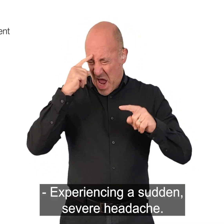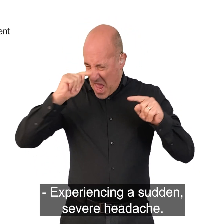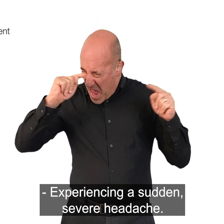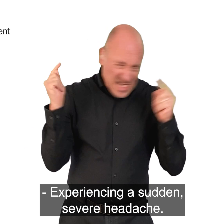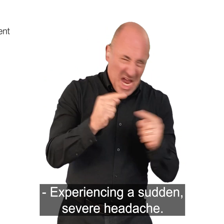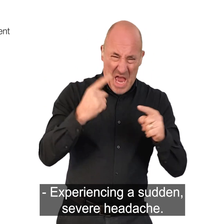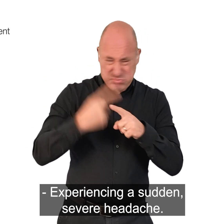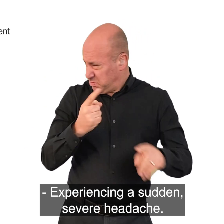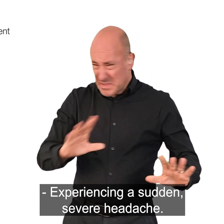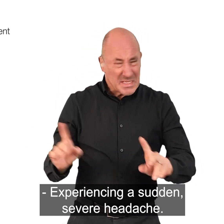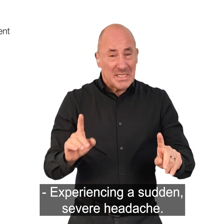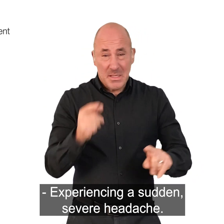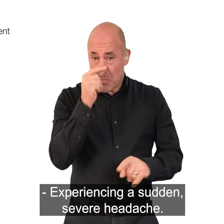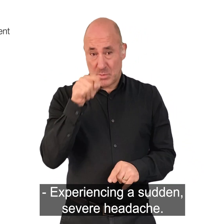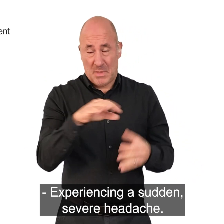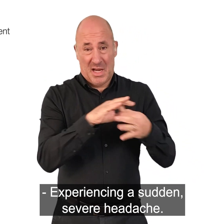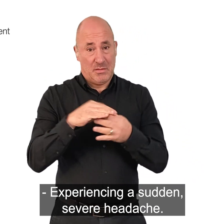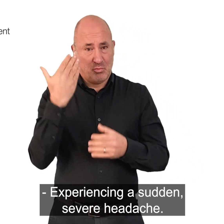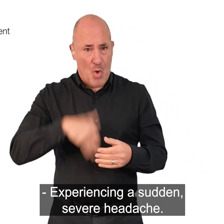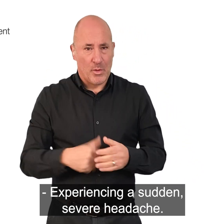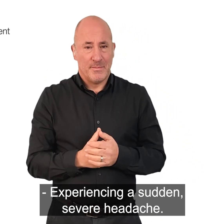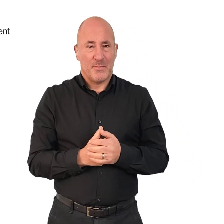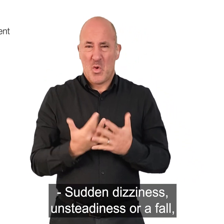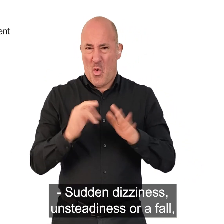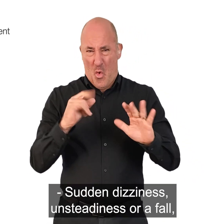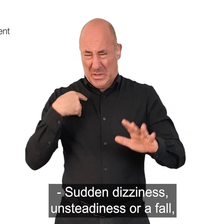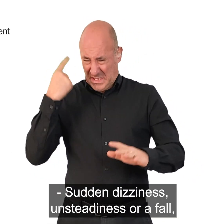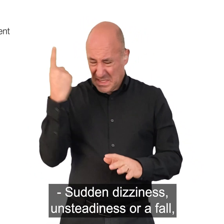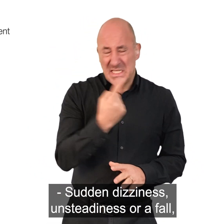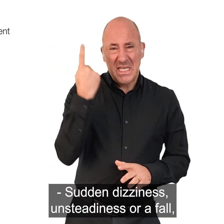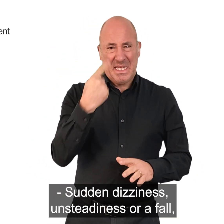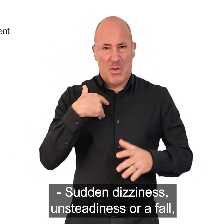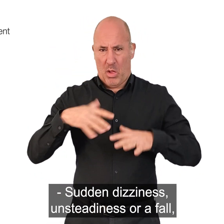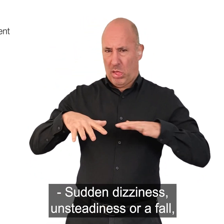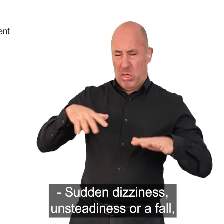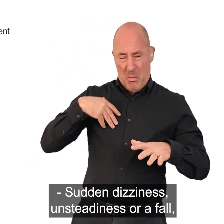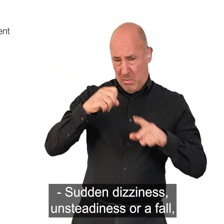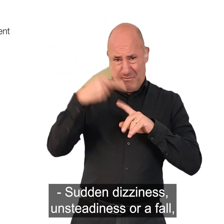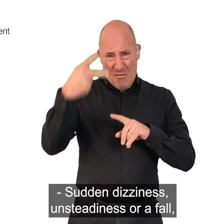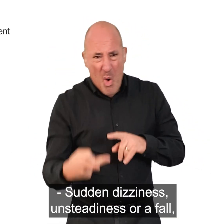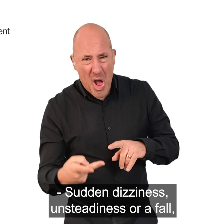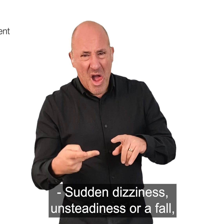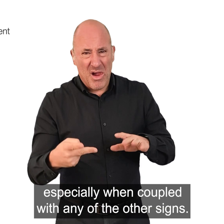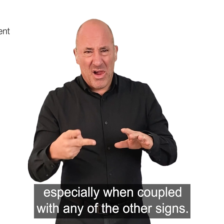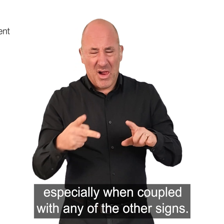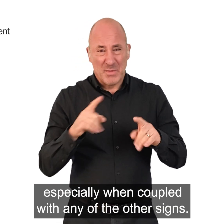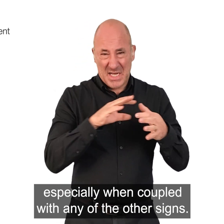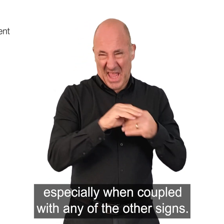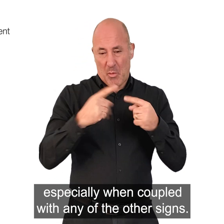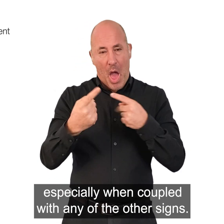Experiencing a sudden severe headache. Sudden dizziness, unsteadiness or a fall, especially